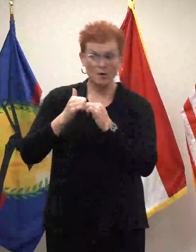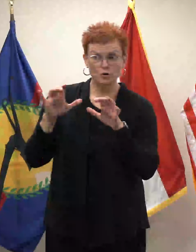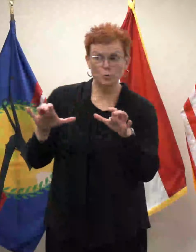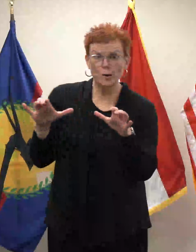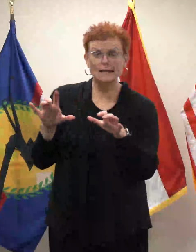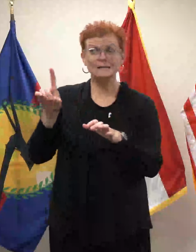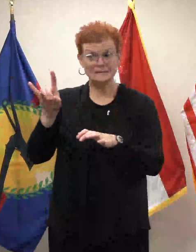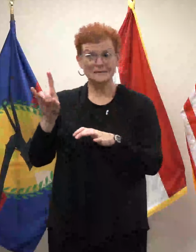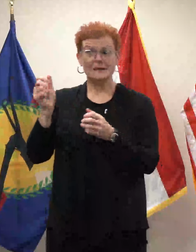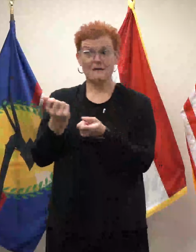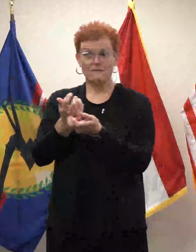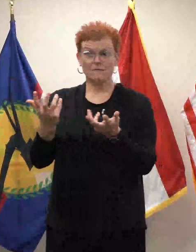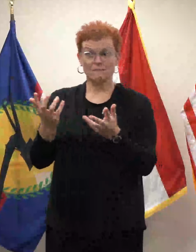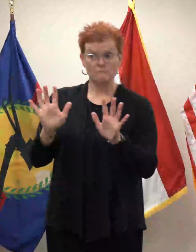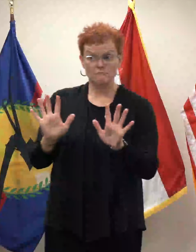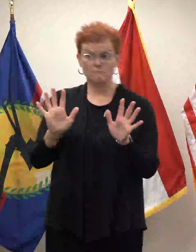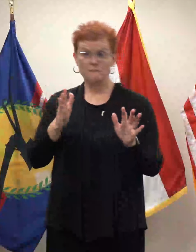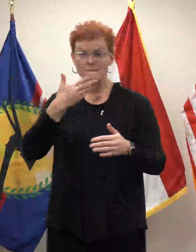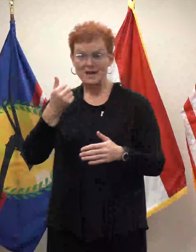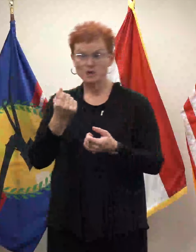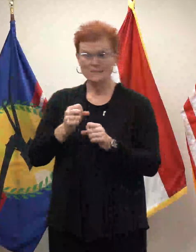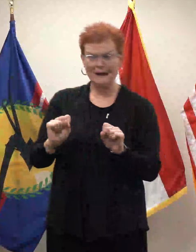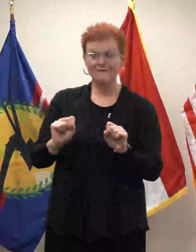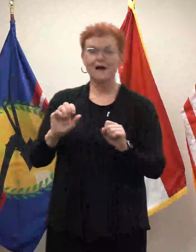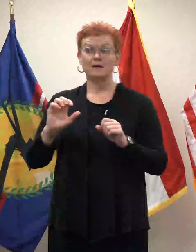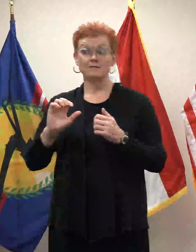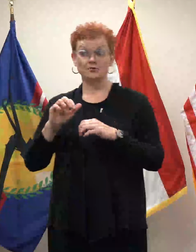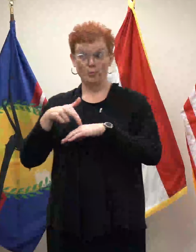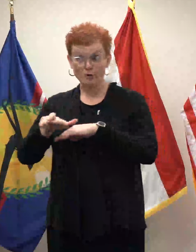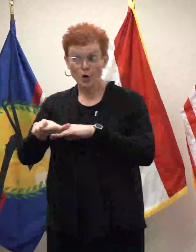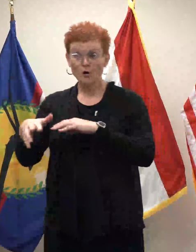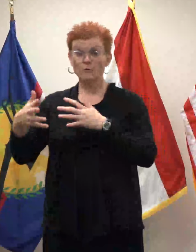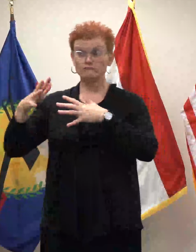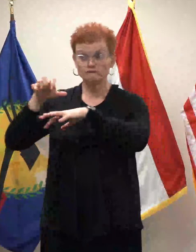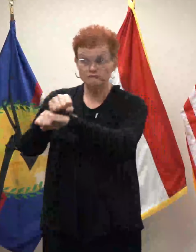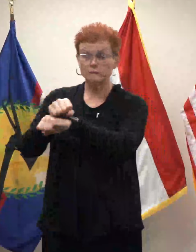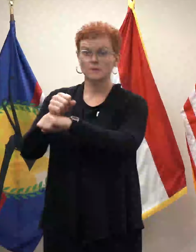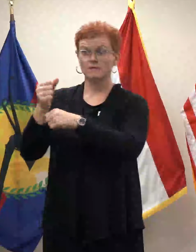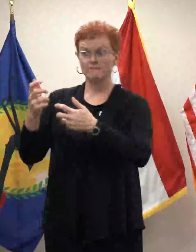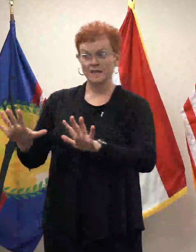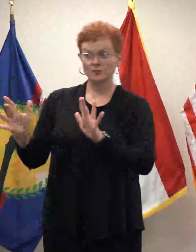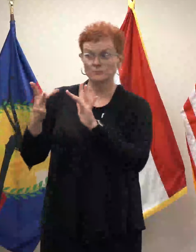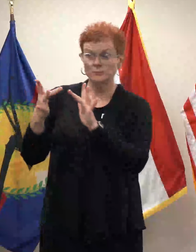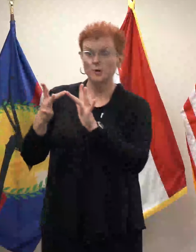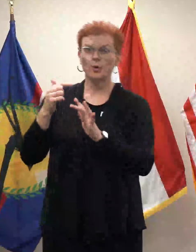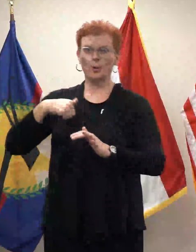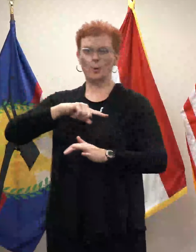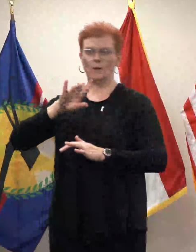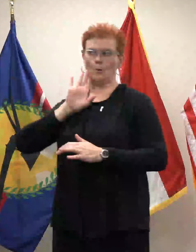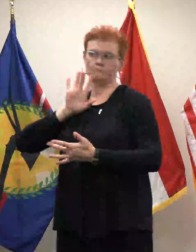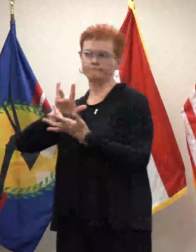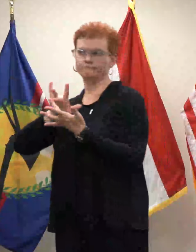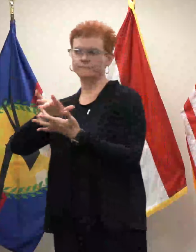how if everybody's feeling better, everybody's safe, and we'll ask how they did with the referrals, have they made a connection. We'll follow up the referral sources and make sure